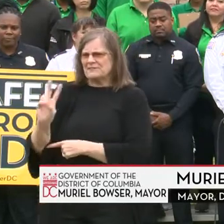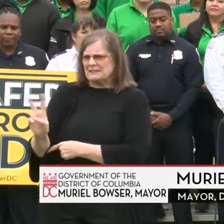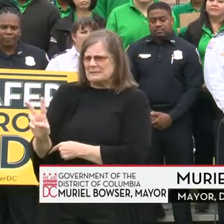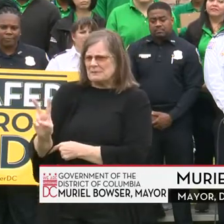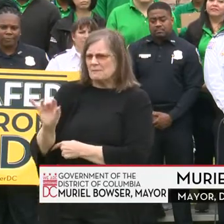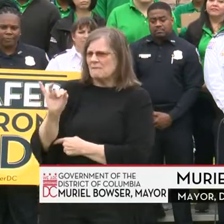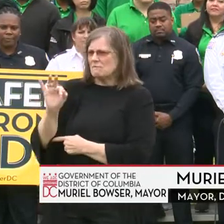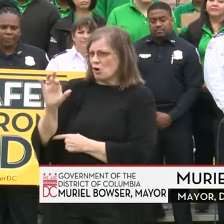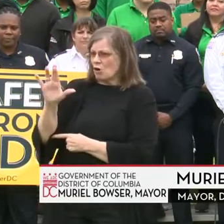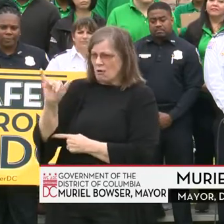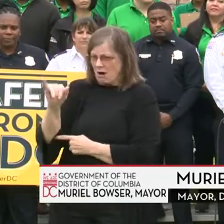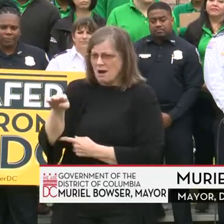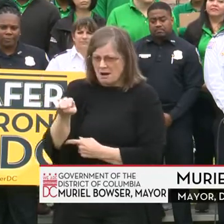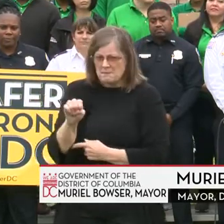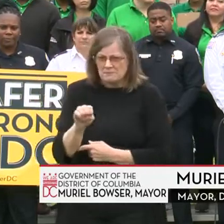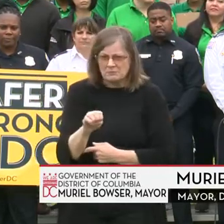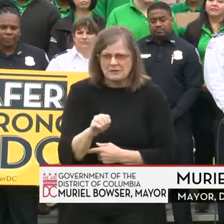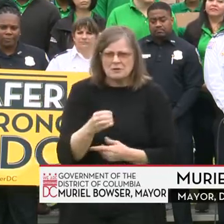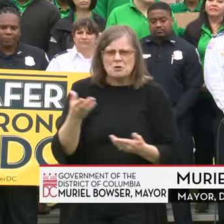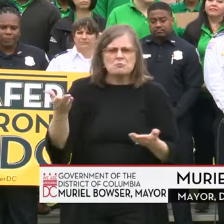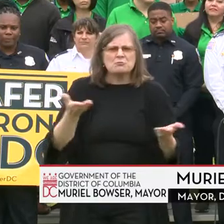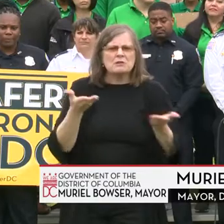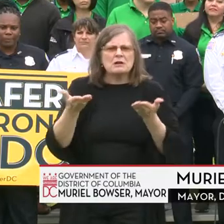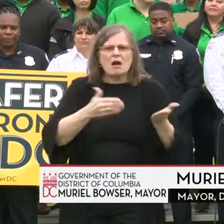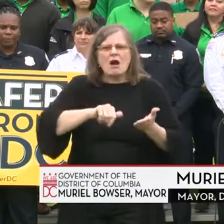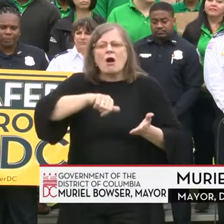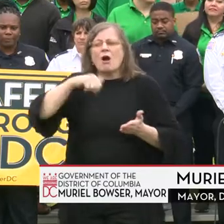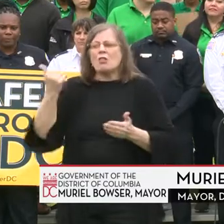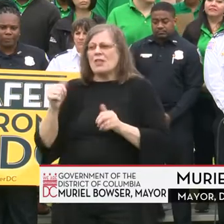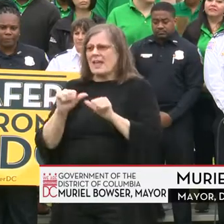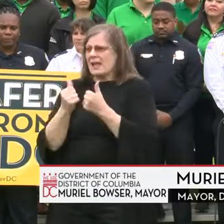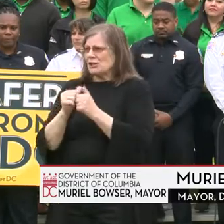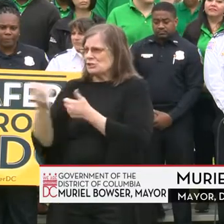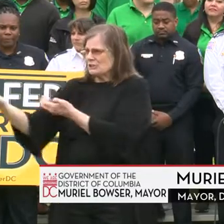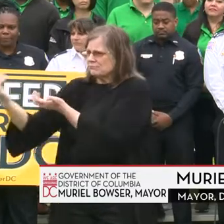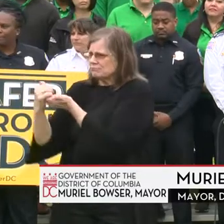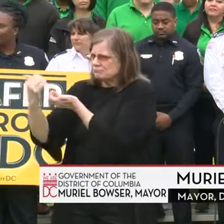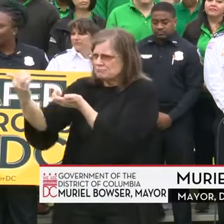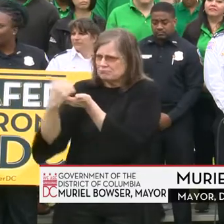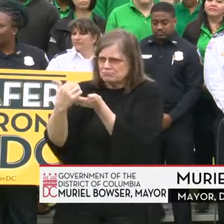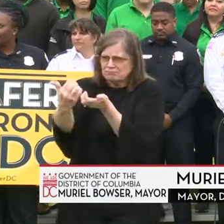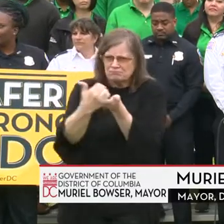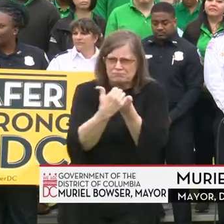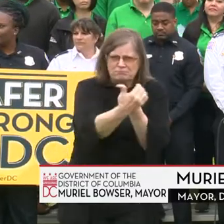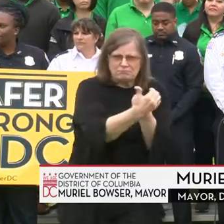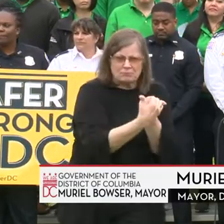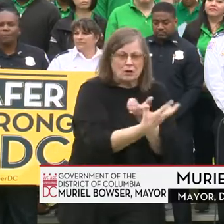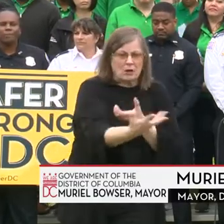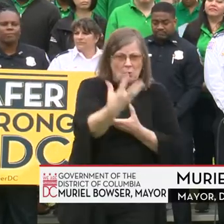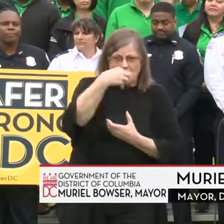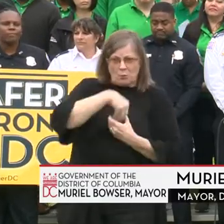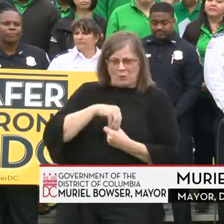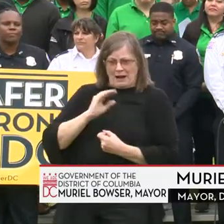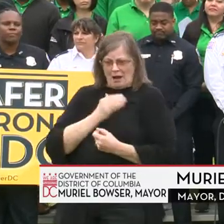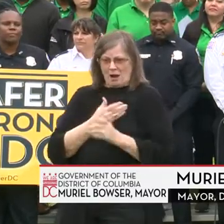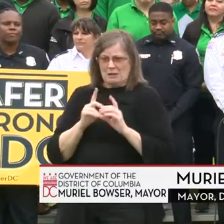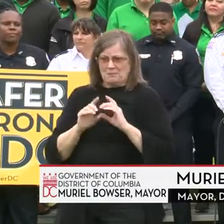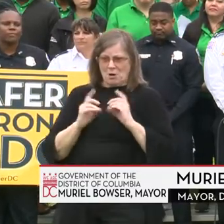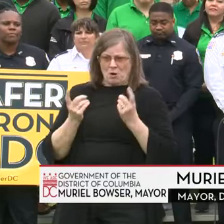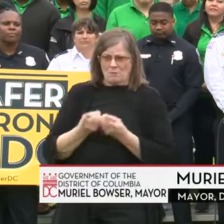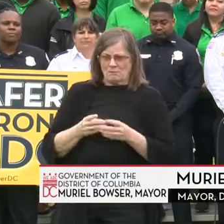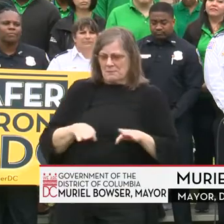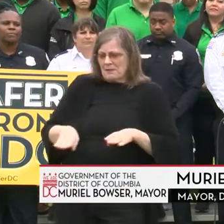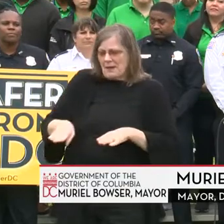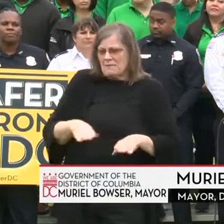other agencies out into communities, including our Department of Behavioral Health. And let me welcome